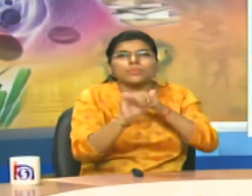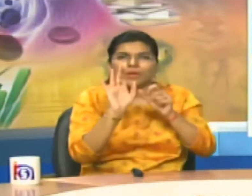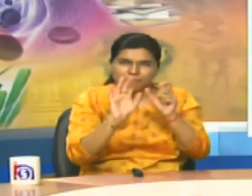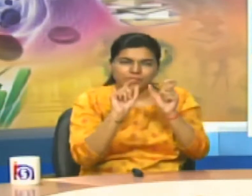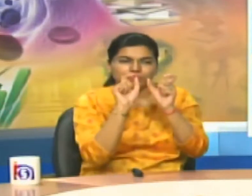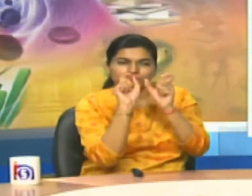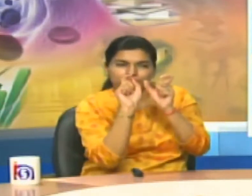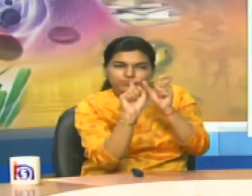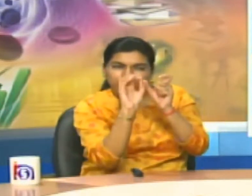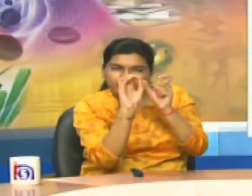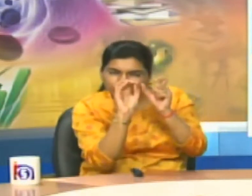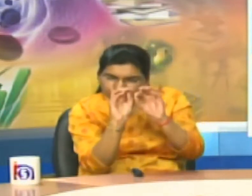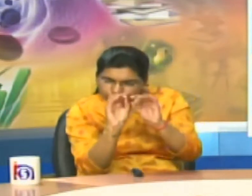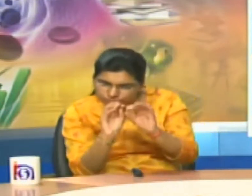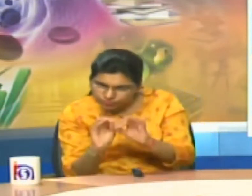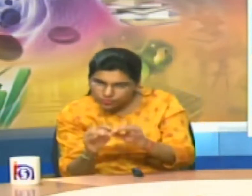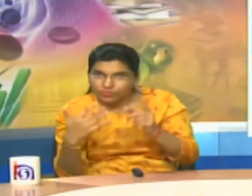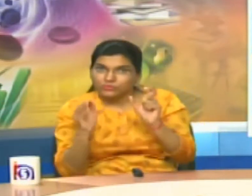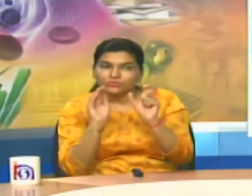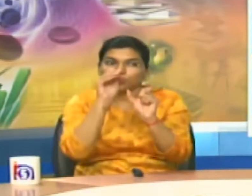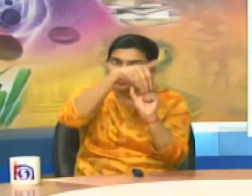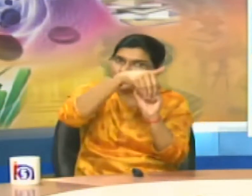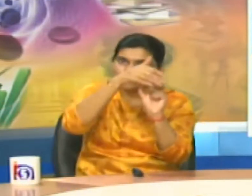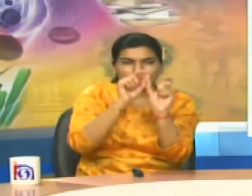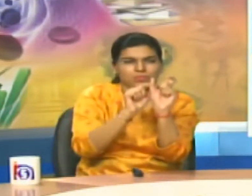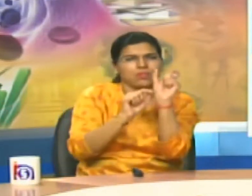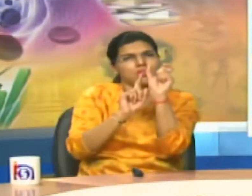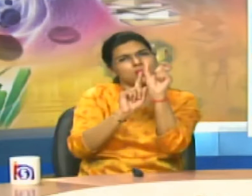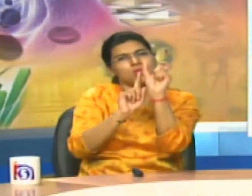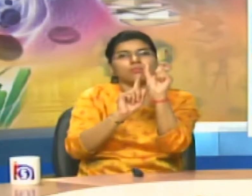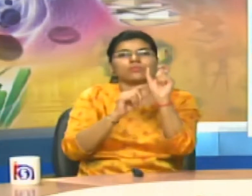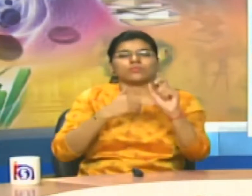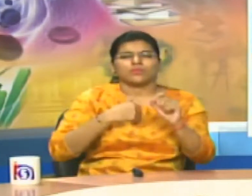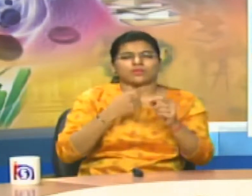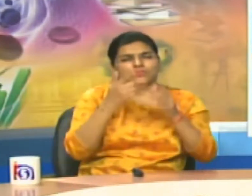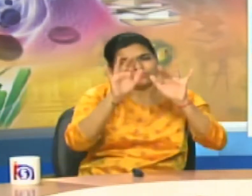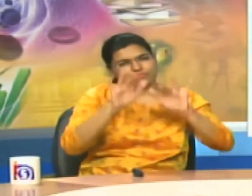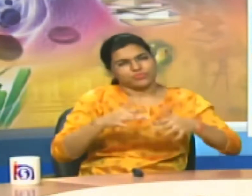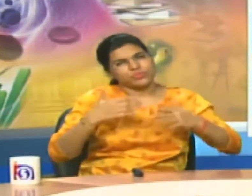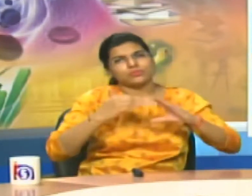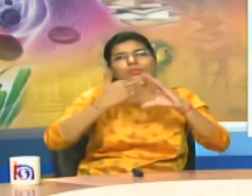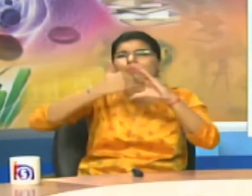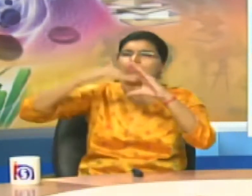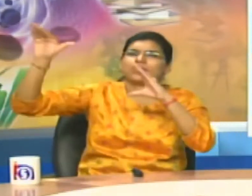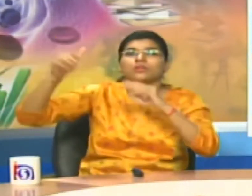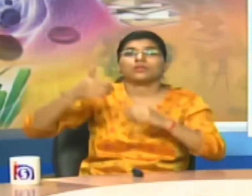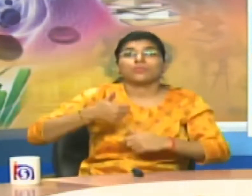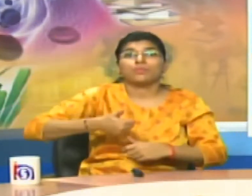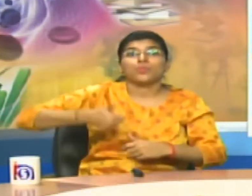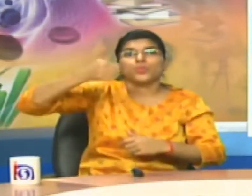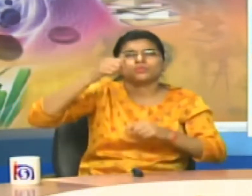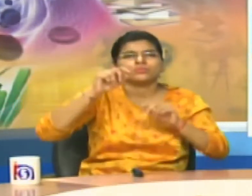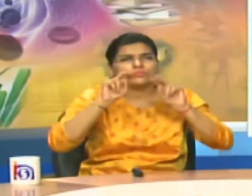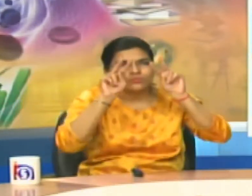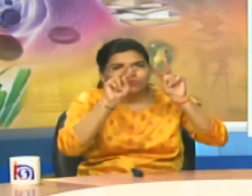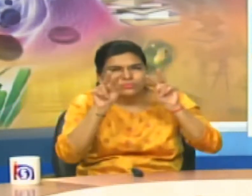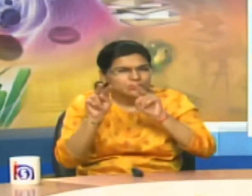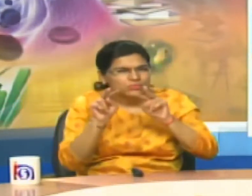in that protect sheet. There is an option of protection or just making it